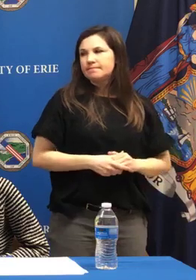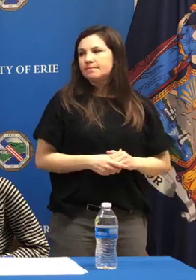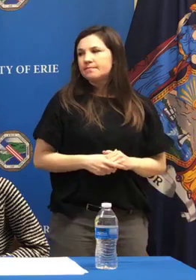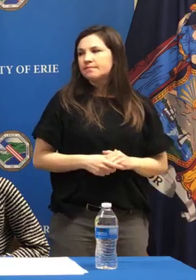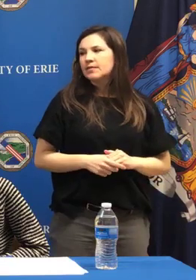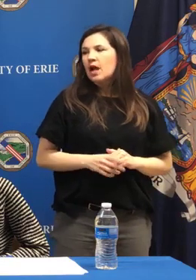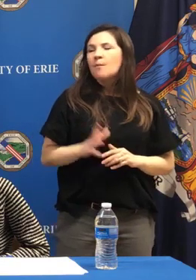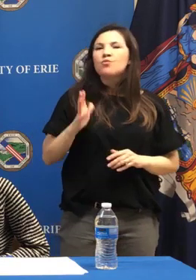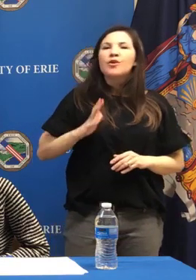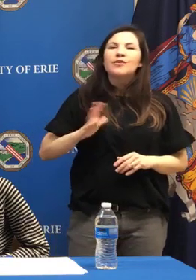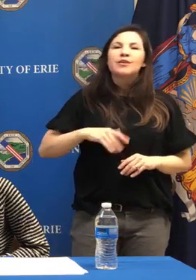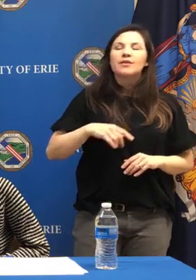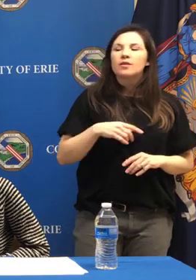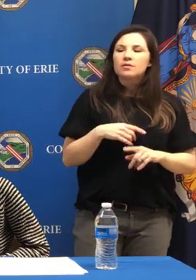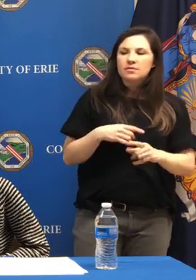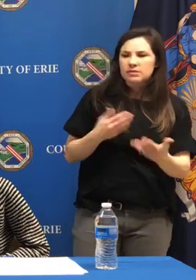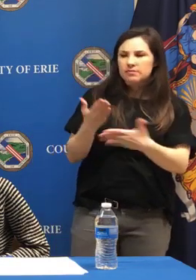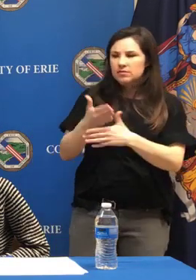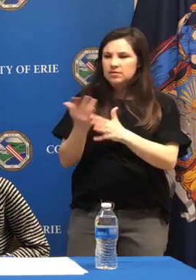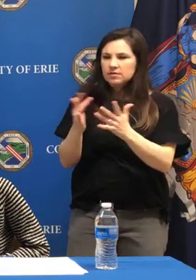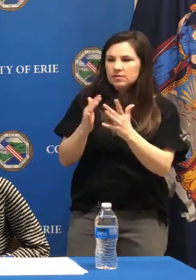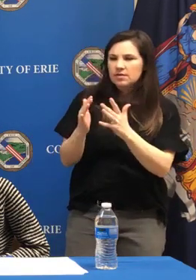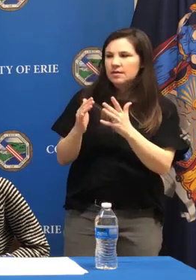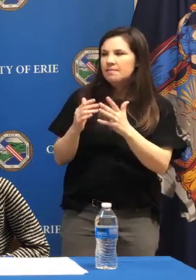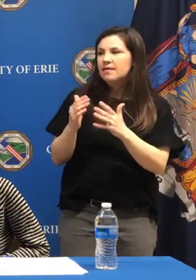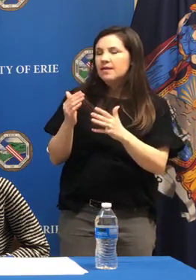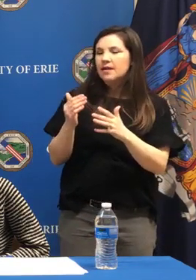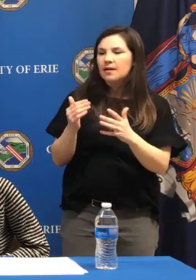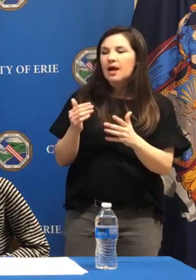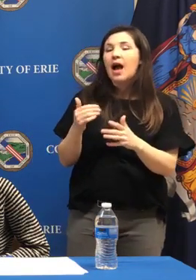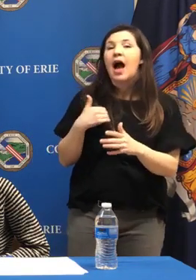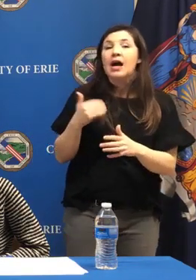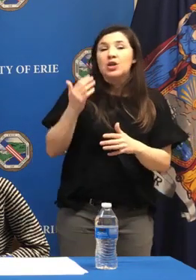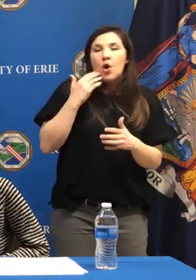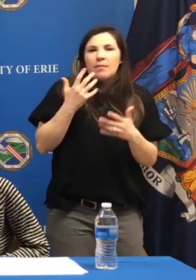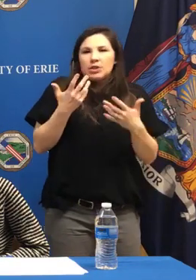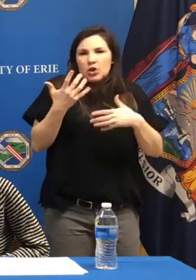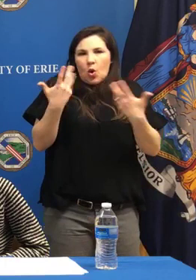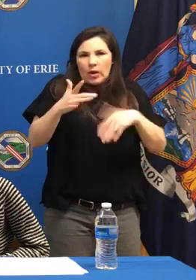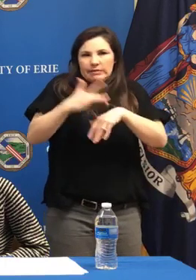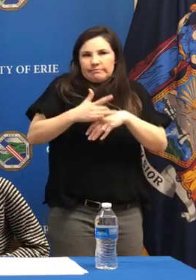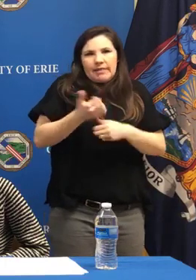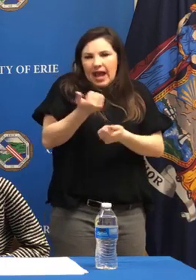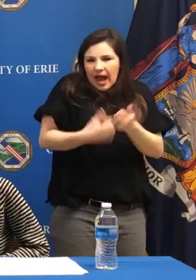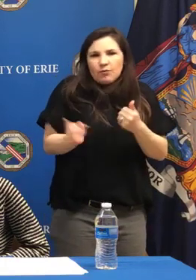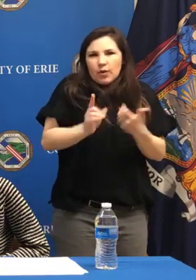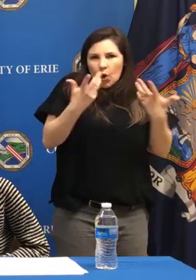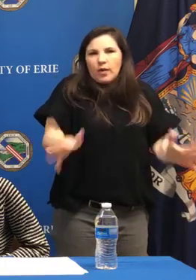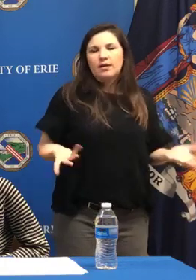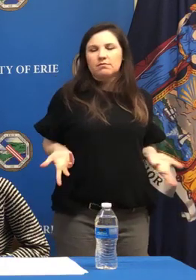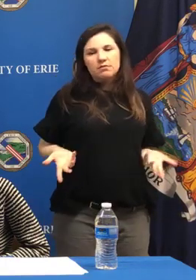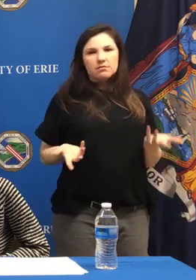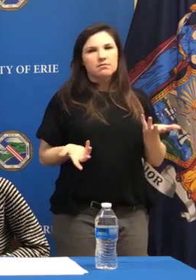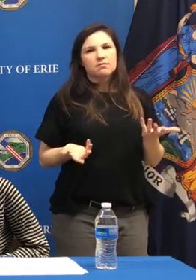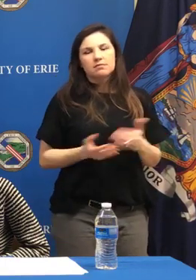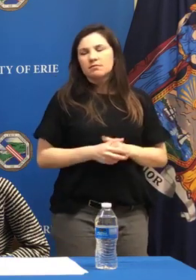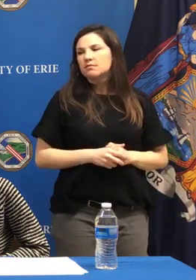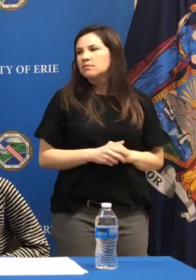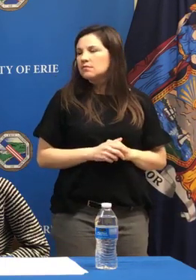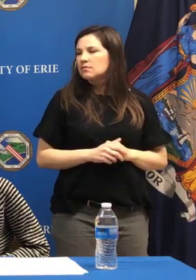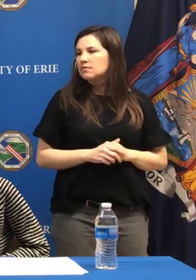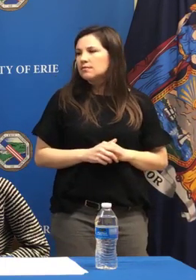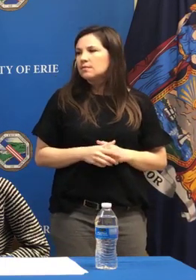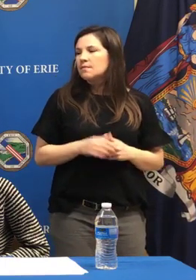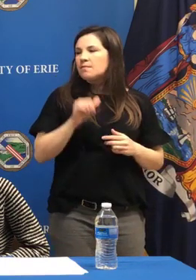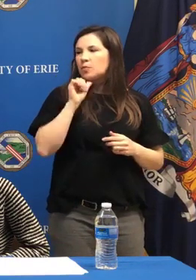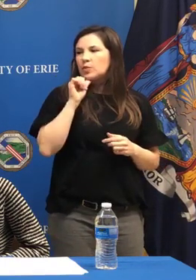Previously, we'd know to right, Walmart. We have. I know, Miss Andy, but it's probably been everywhere. And we